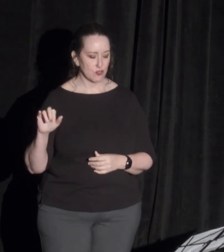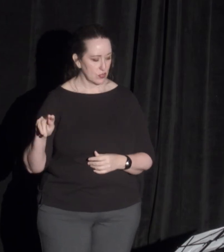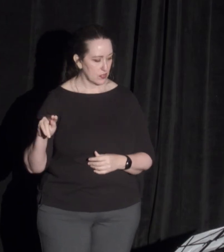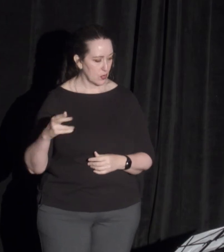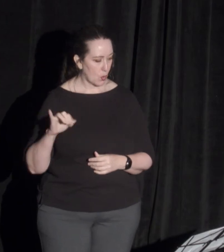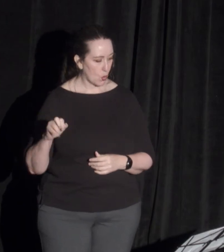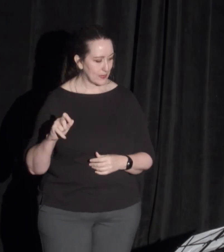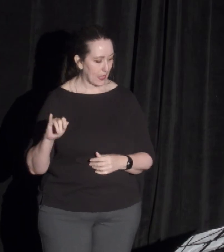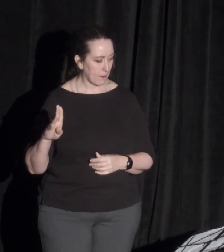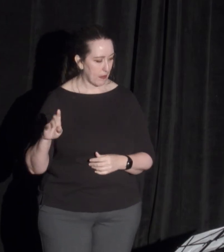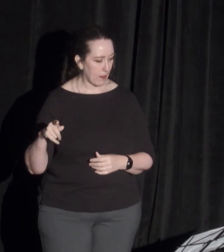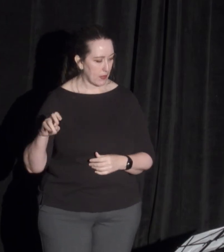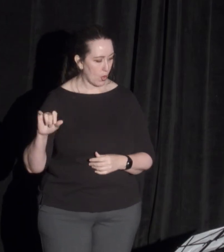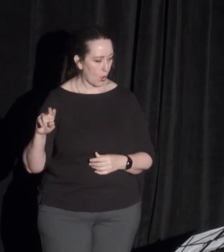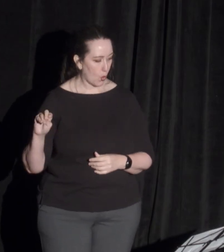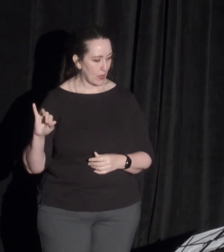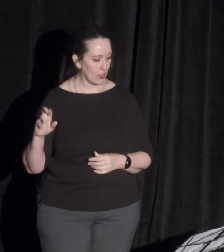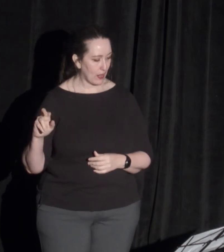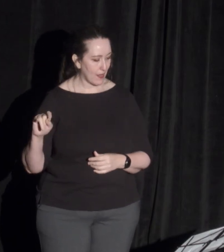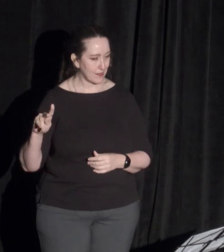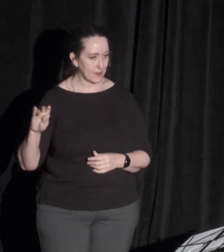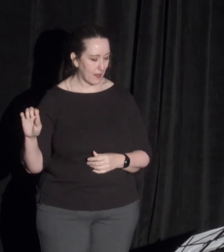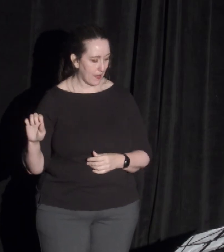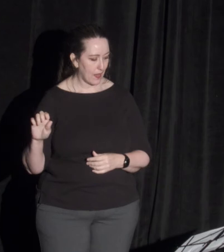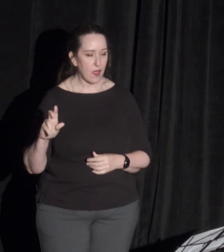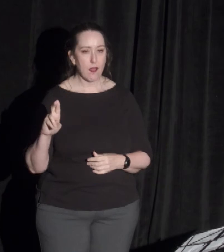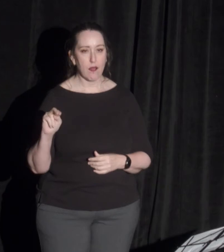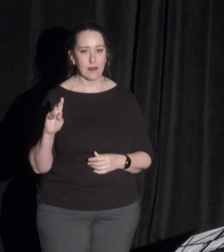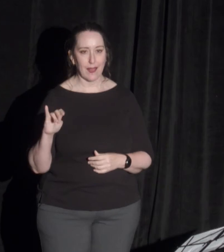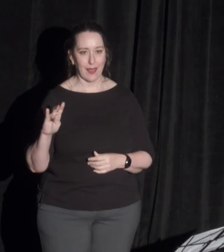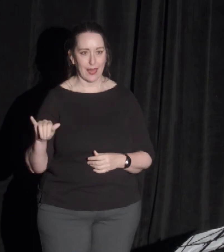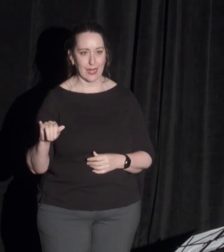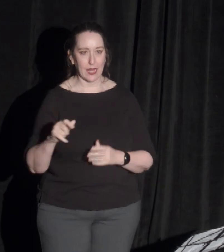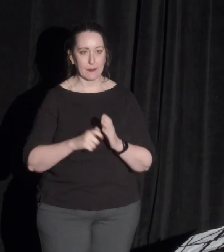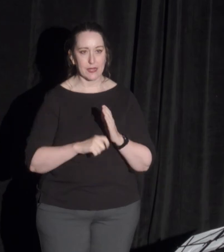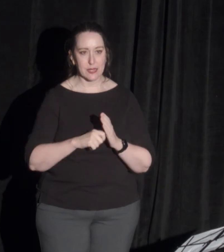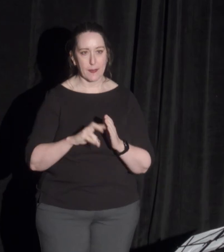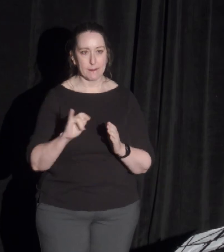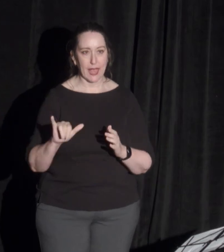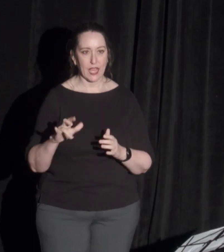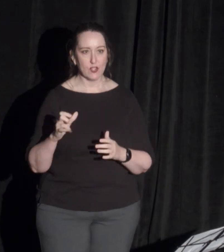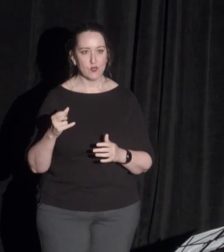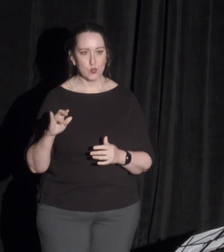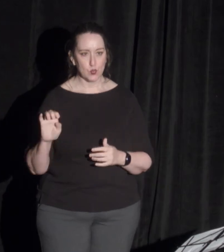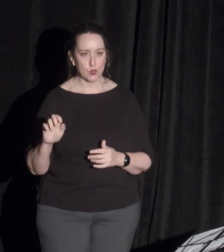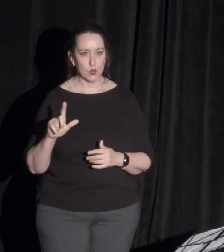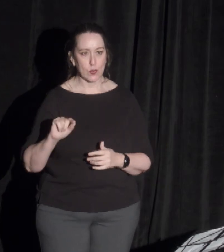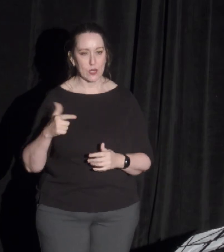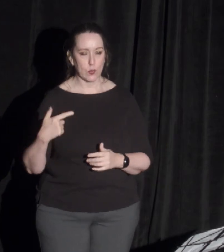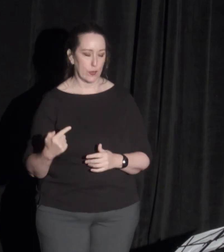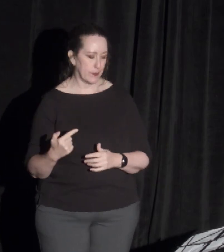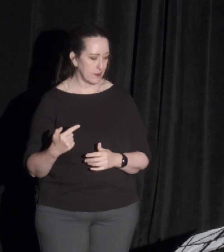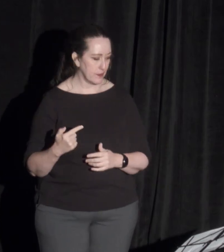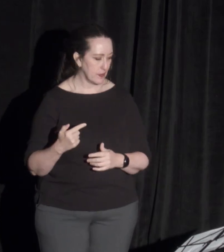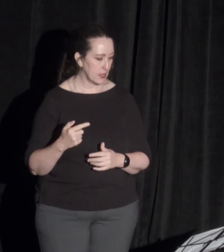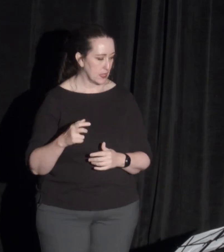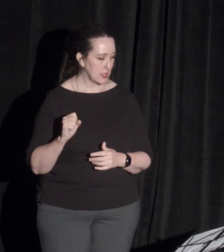Pablo Iriarte, Uncanny Magazine, May-June 2021. The Sin of